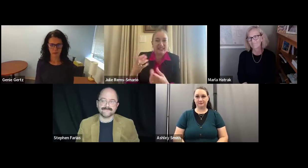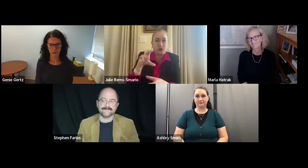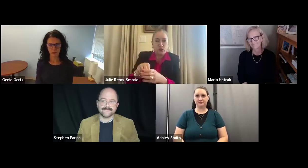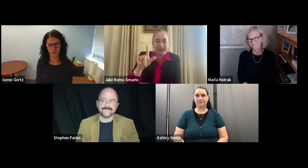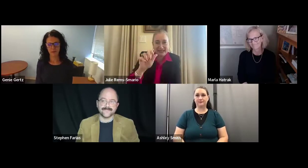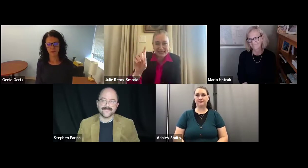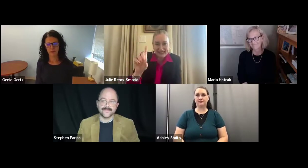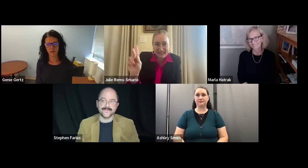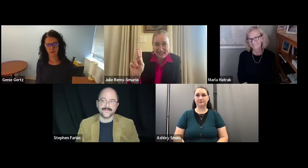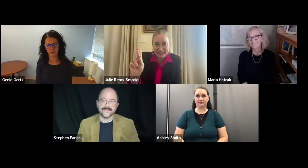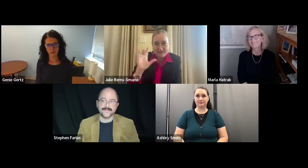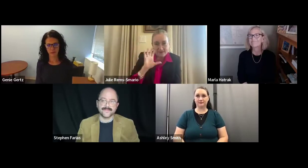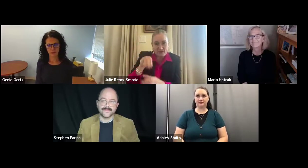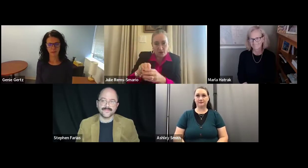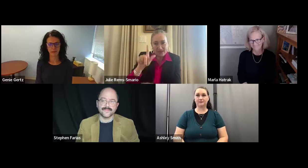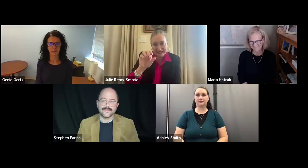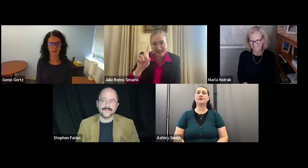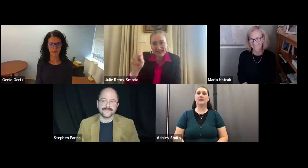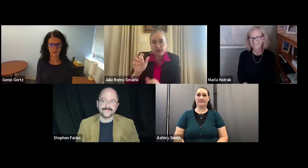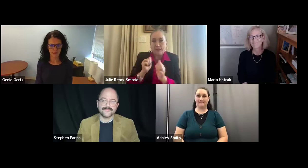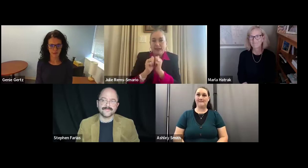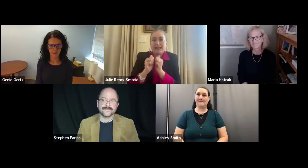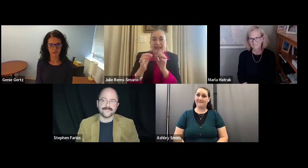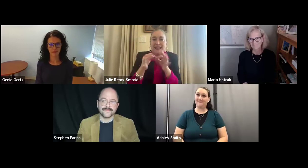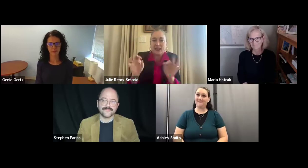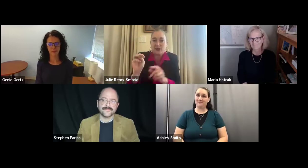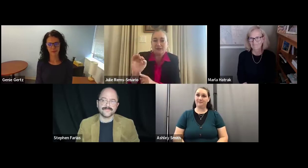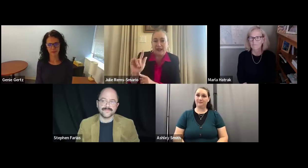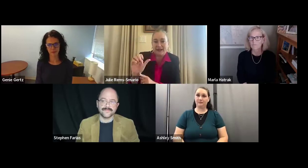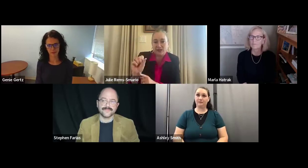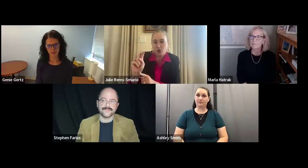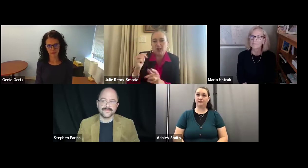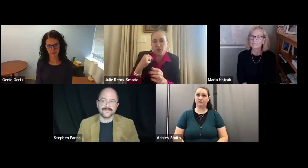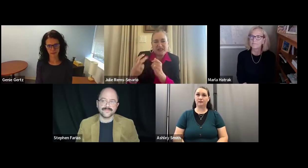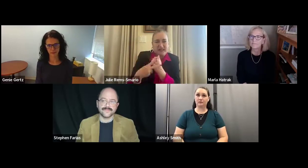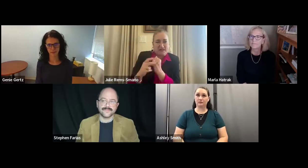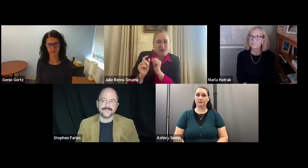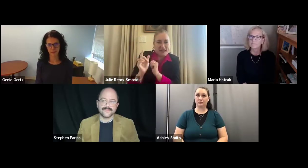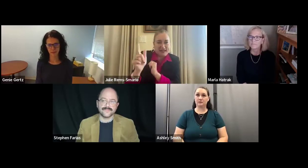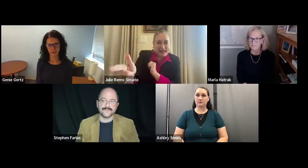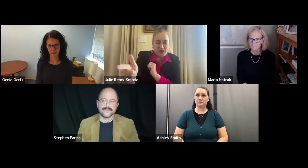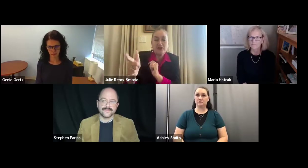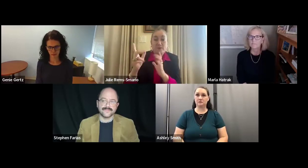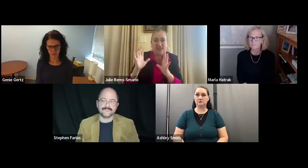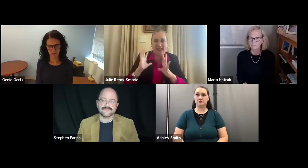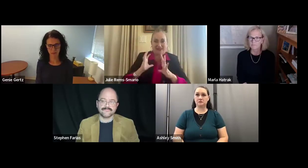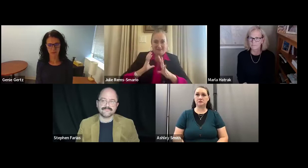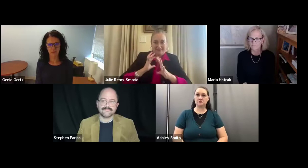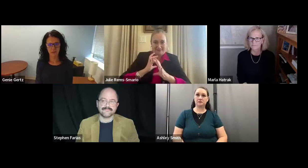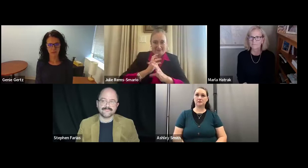life mission would be dedicated to the 0 to 5. And I began starting up with Lead K. For those of you that are familiar with that, I'll save that